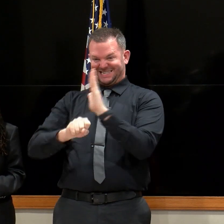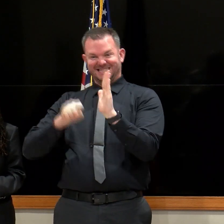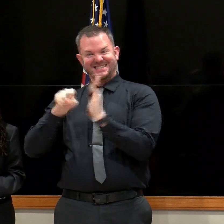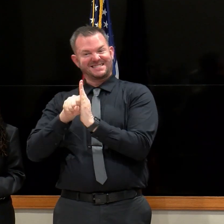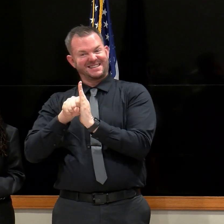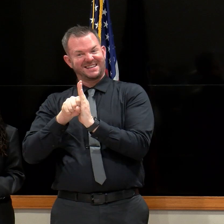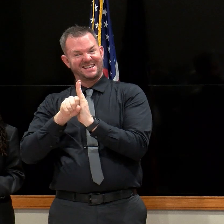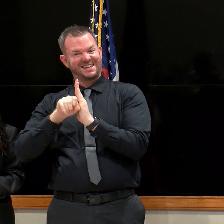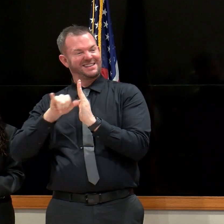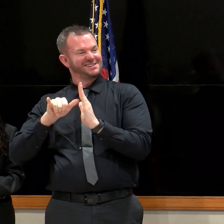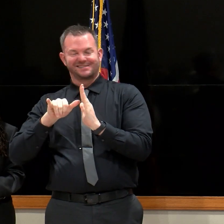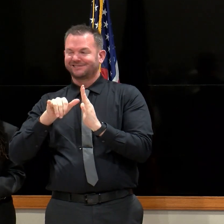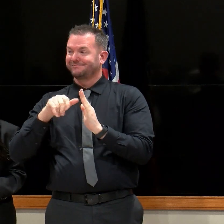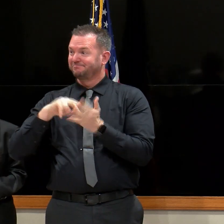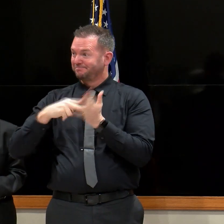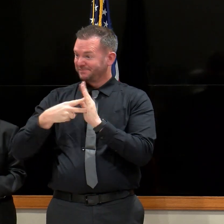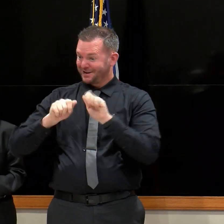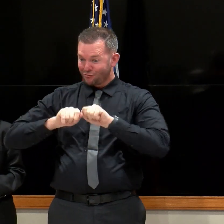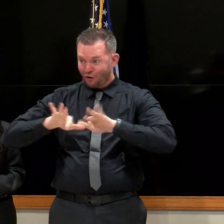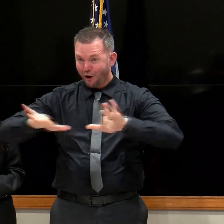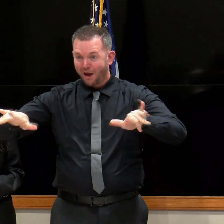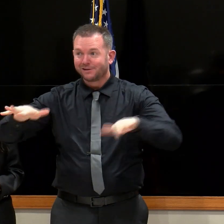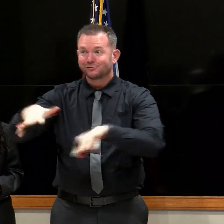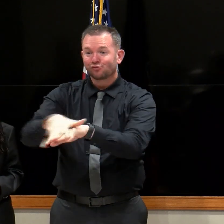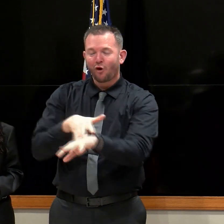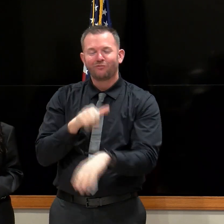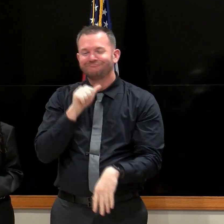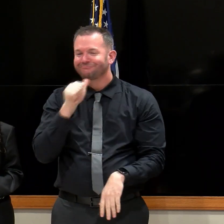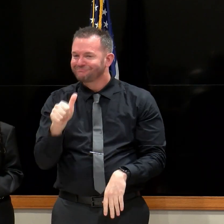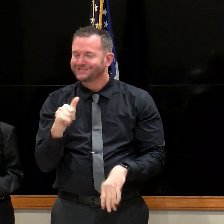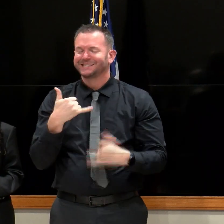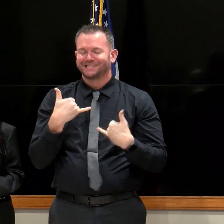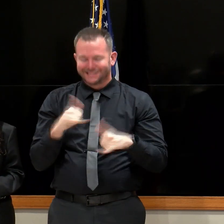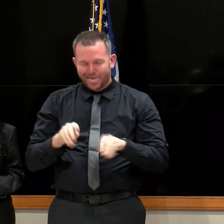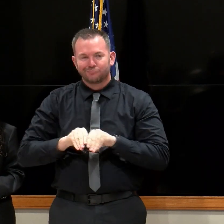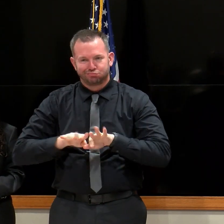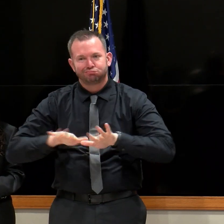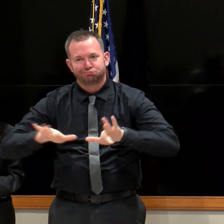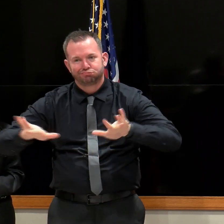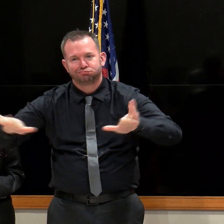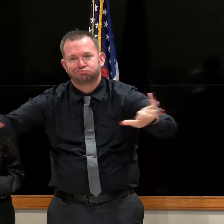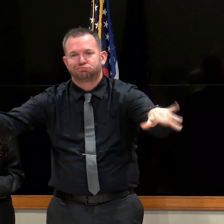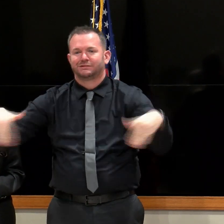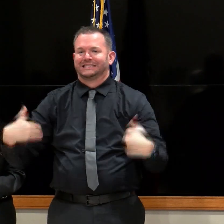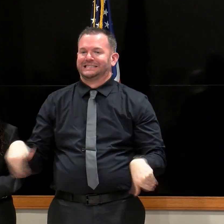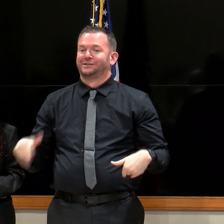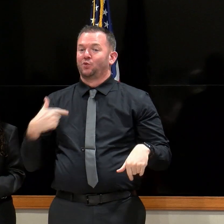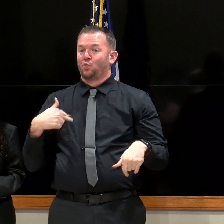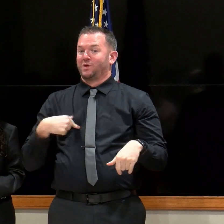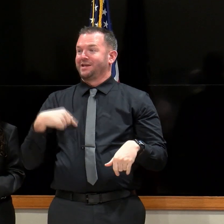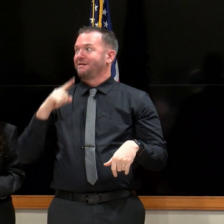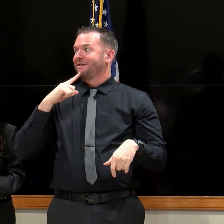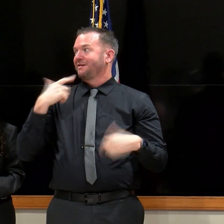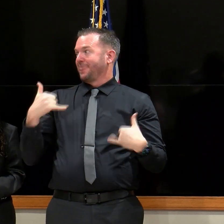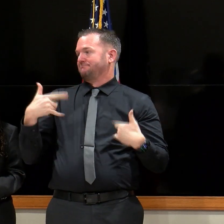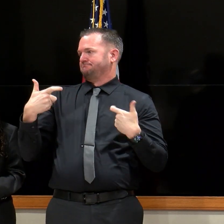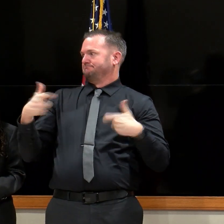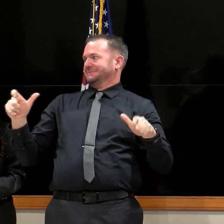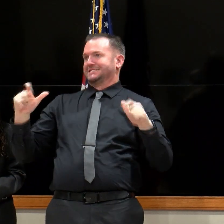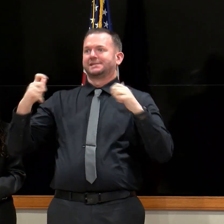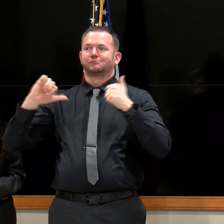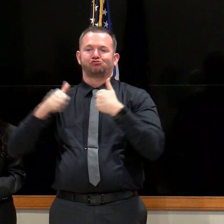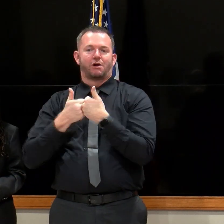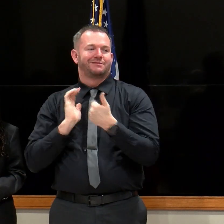the nation and our state, we face the greatest challenge yet. In our hospitals,